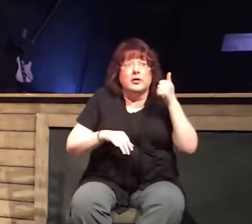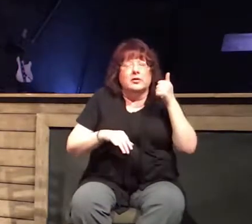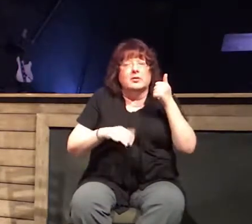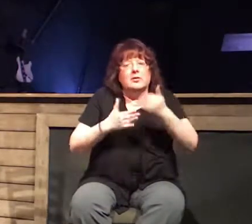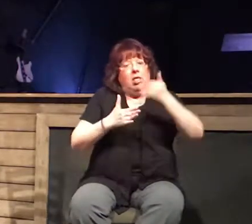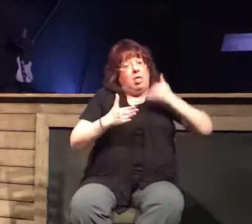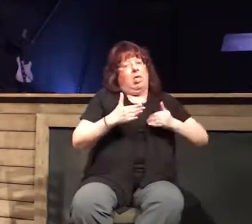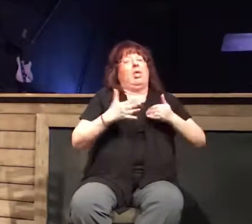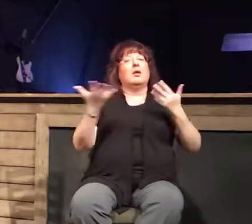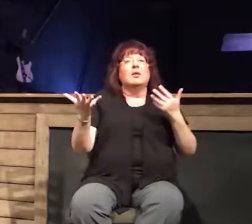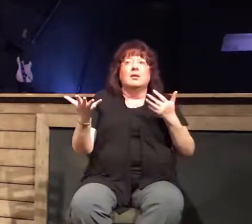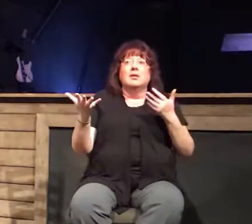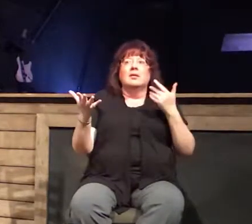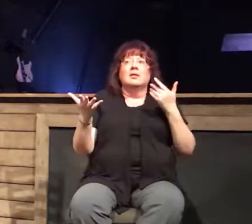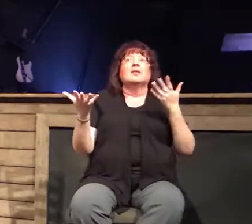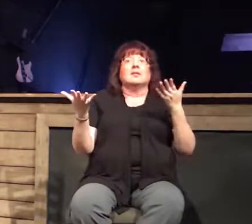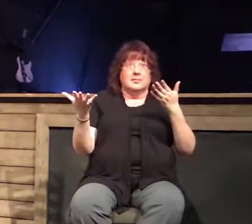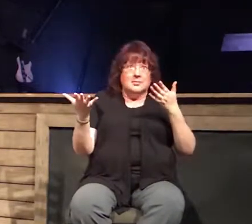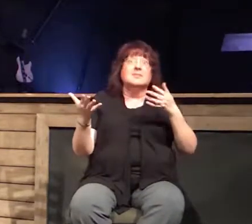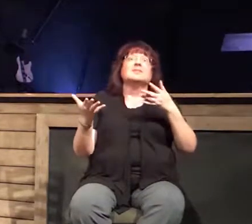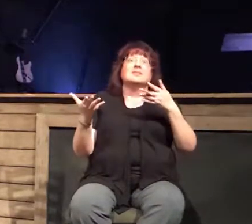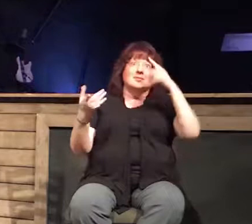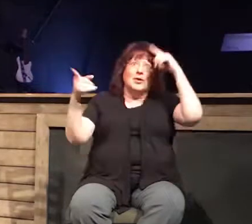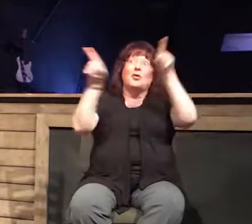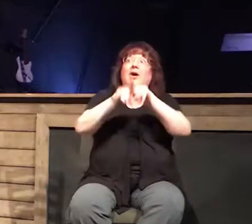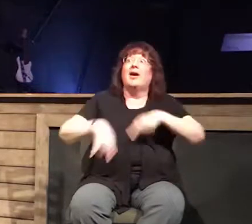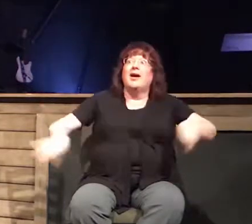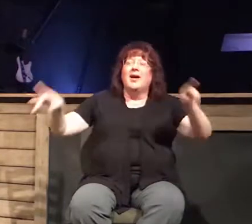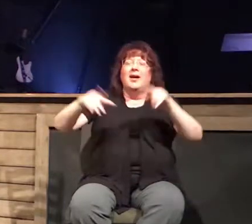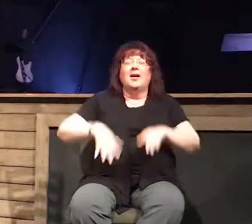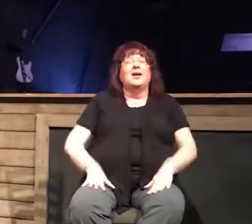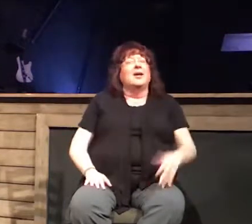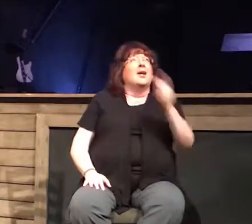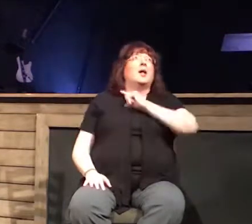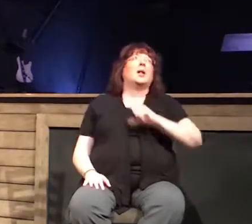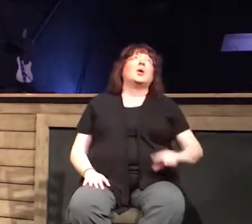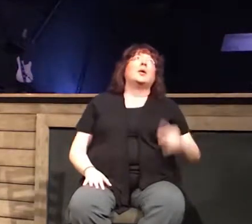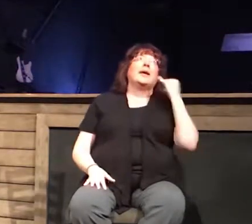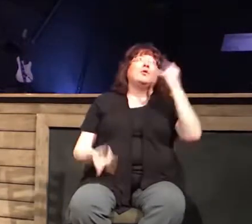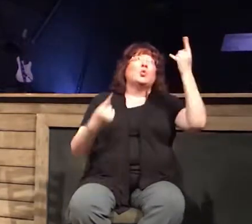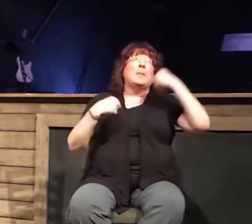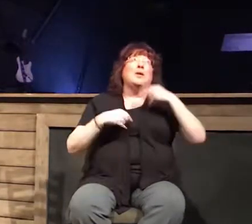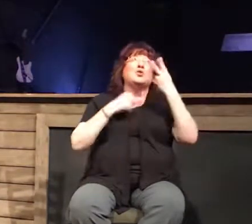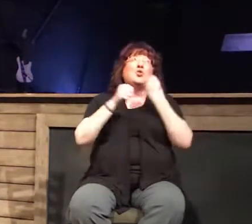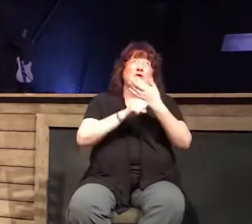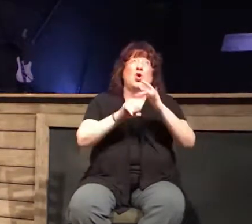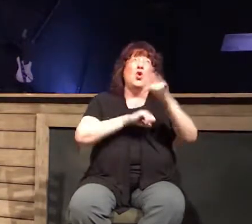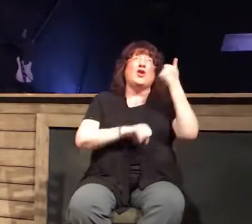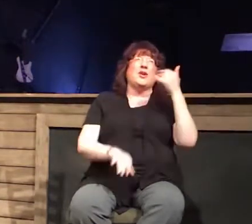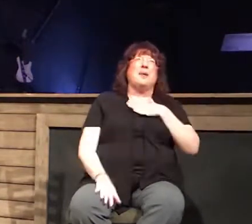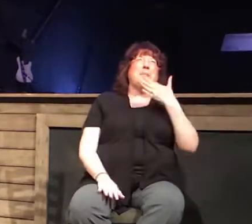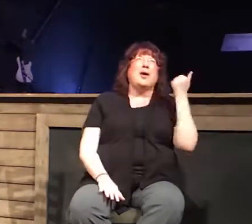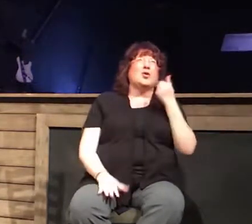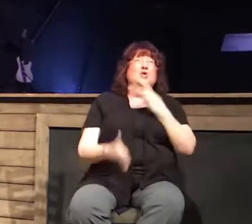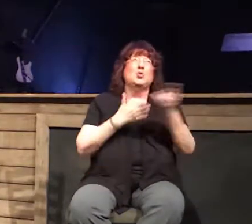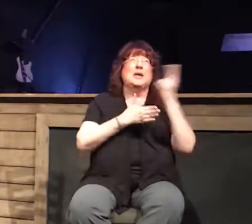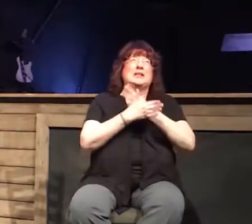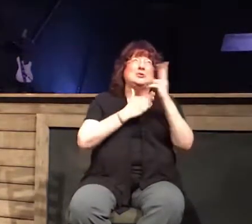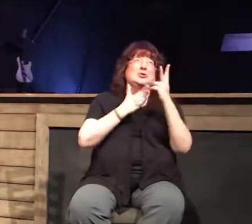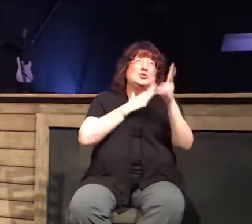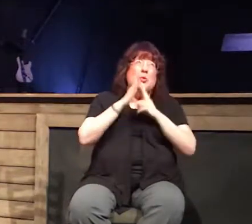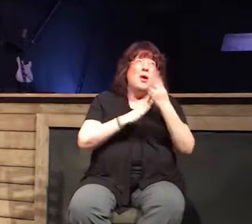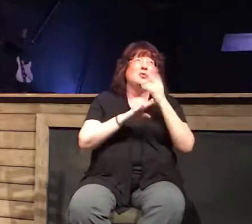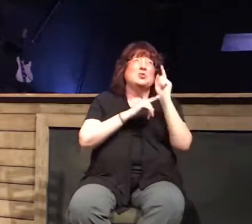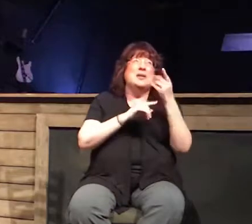time. Come on, can we testify about that today? I feel like, Lord, if you could have come 2 years earlier on this one, all right? Or 2 weeks, or 2 hours,